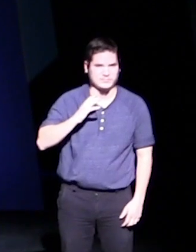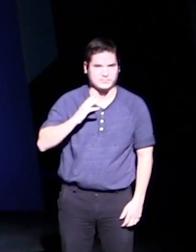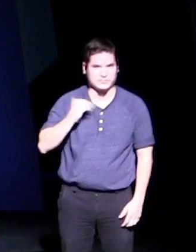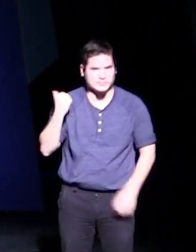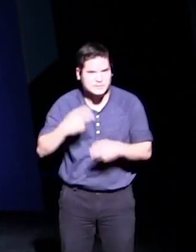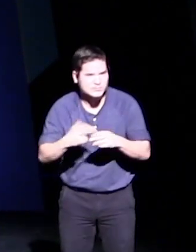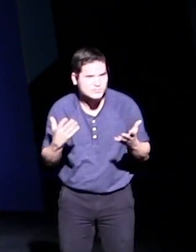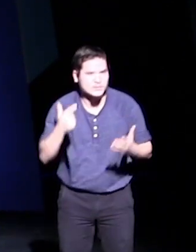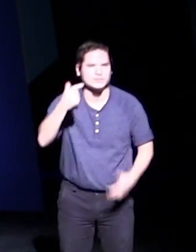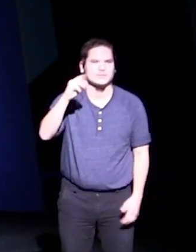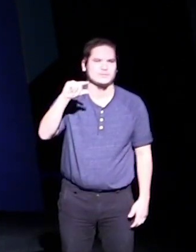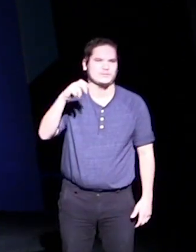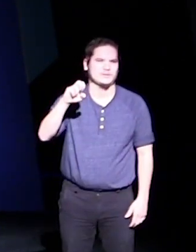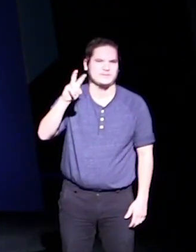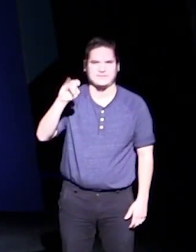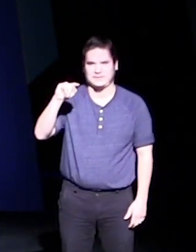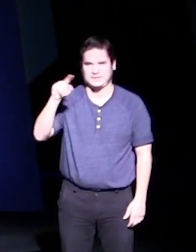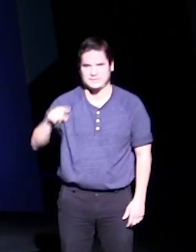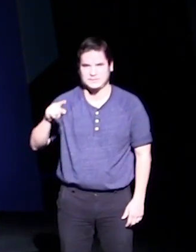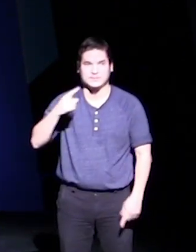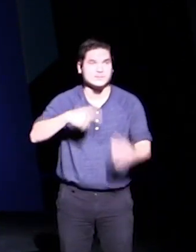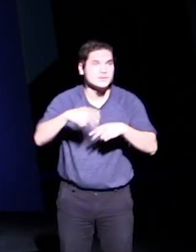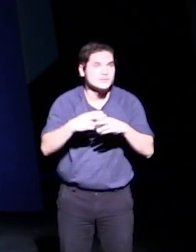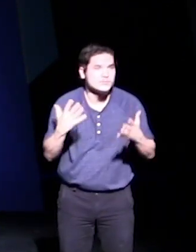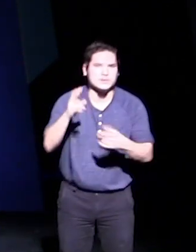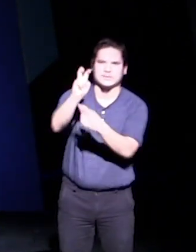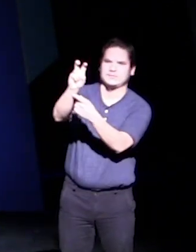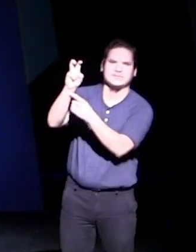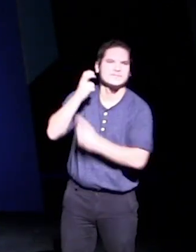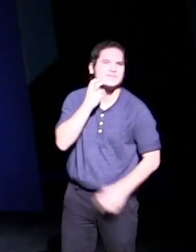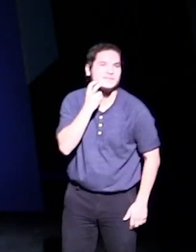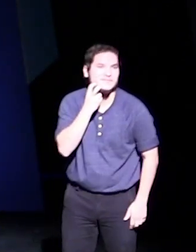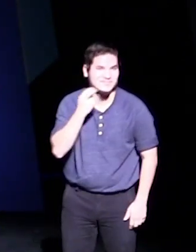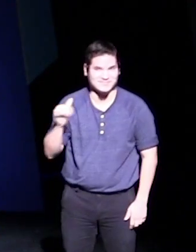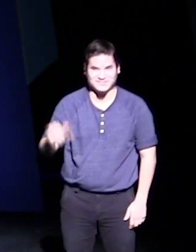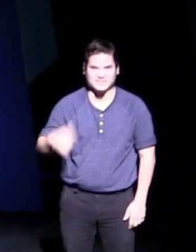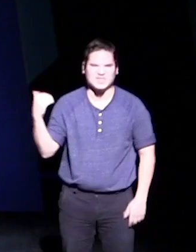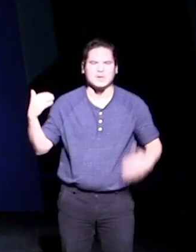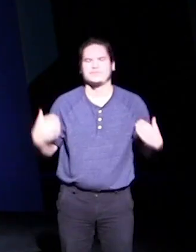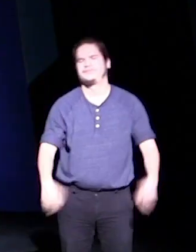This is our revered deaf ancestor, George W. Veddens.